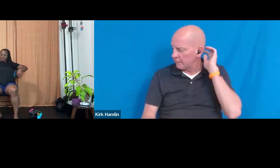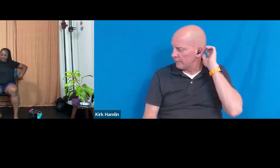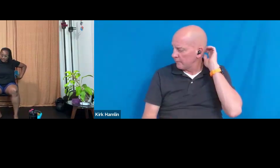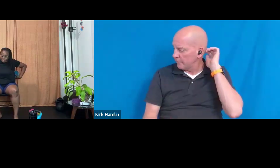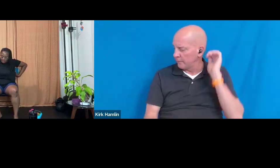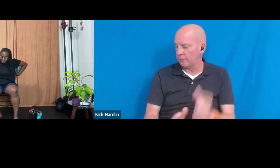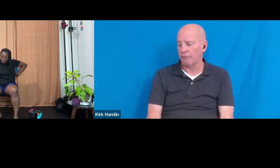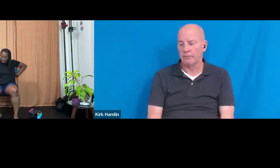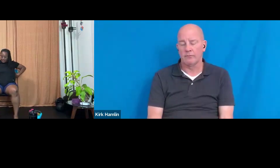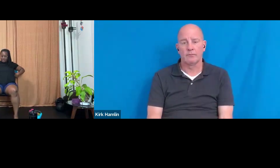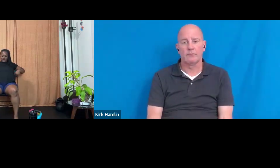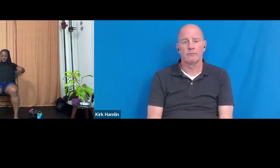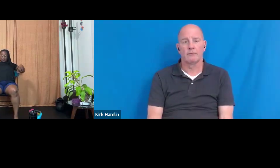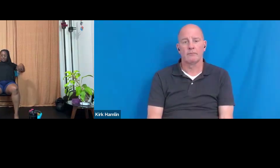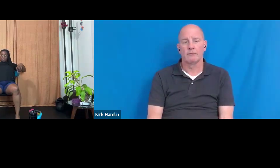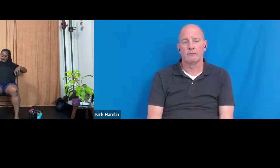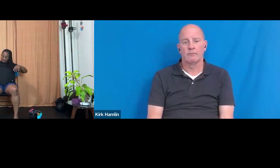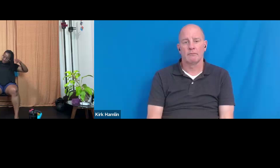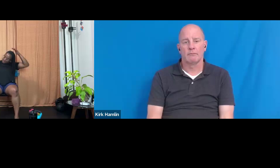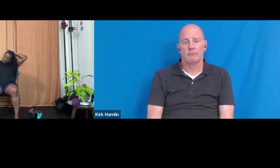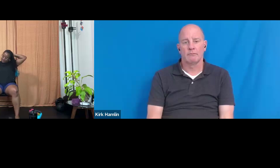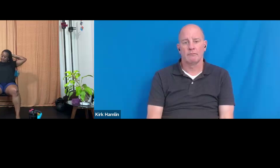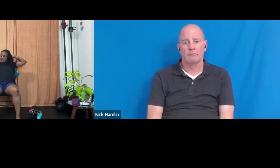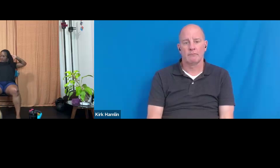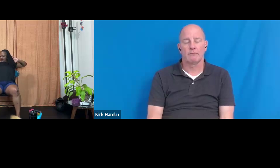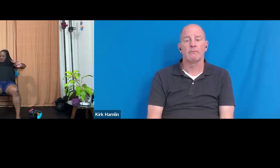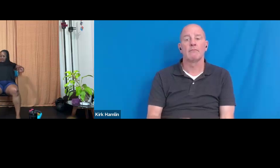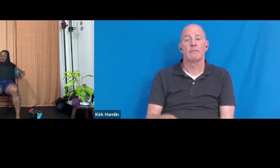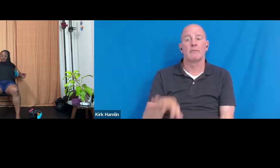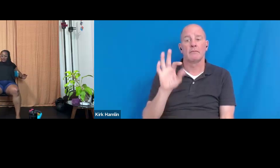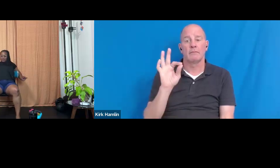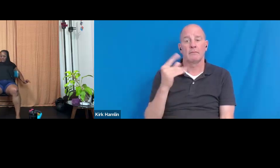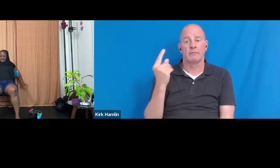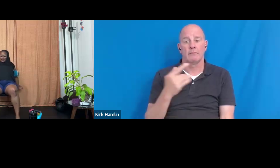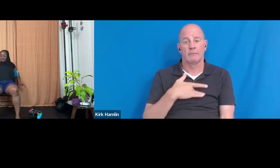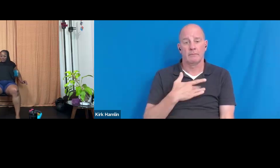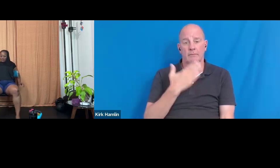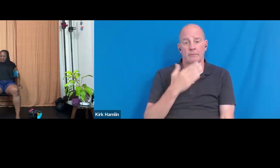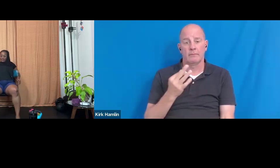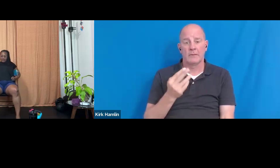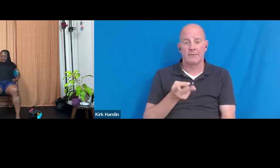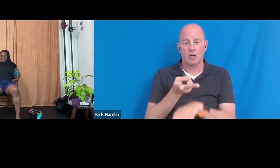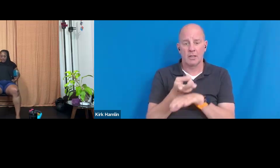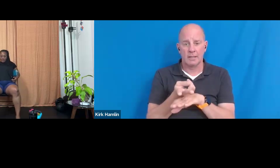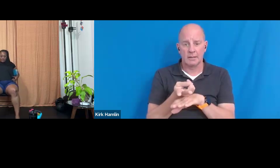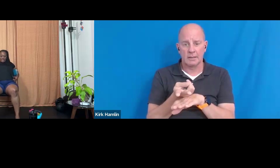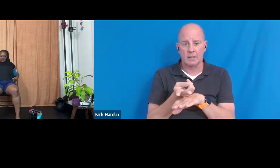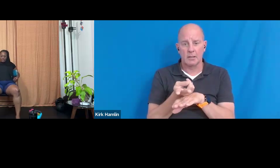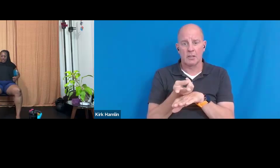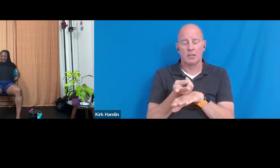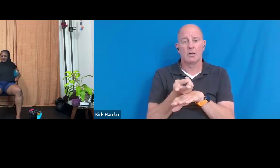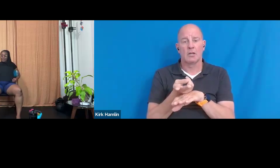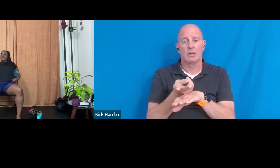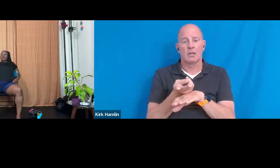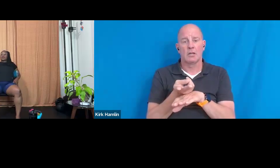got, see what feels good. Try to find it. If you were laying down and you already found it, then you get a little